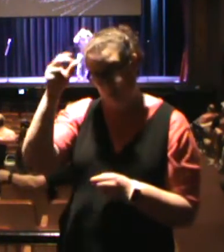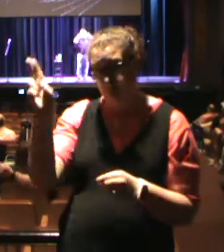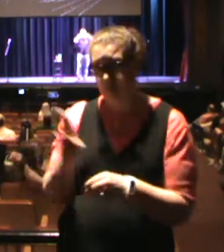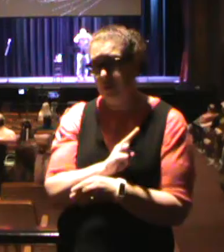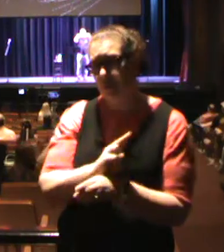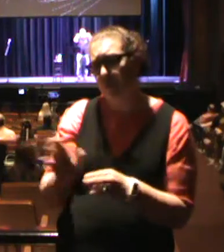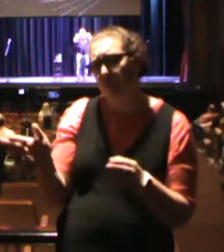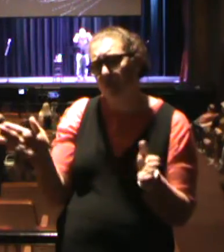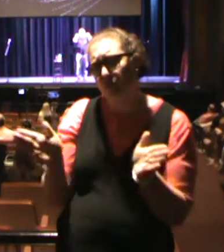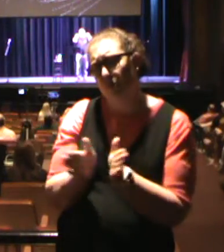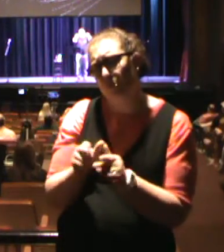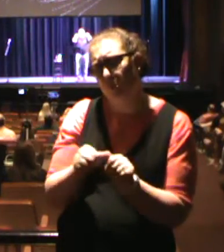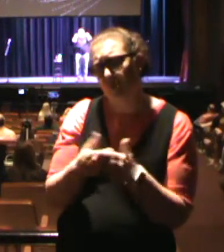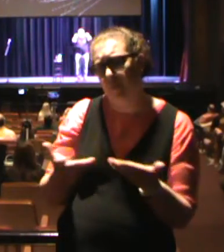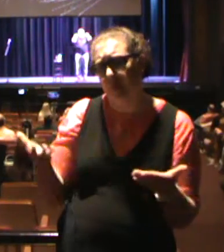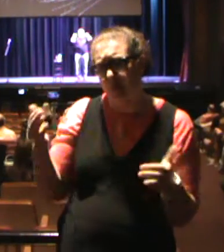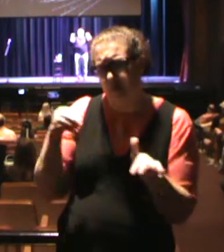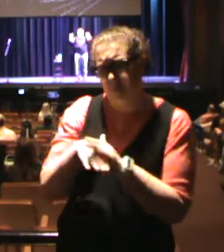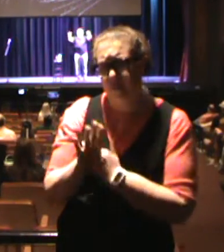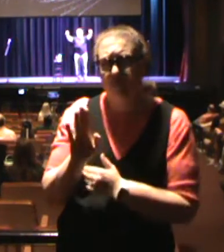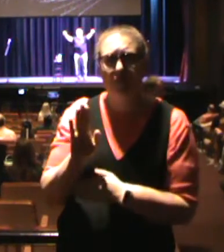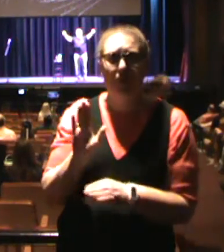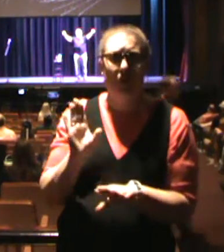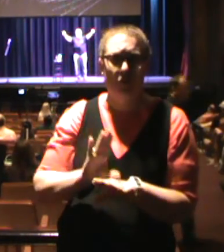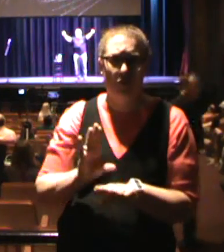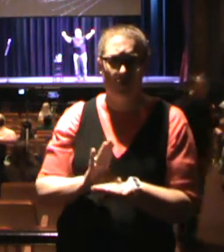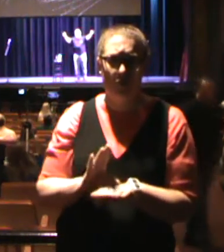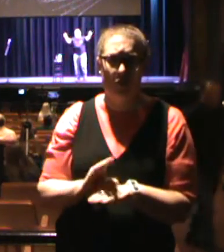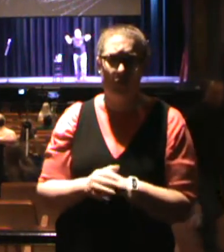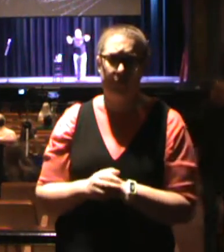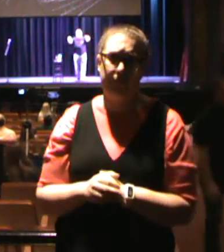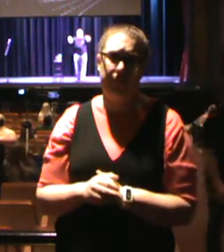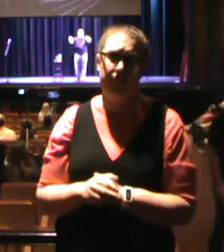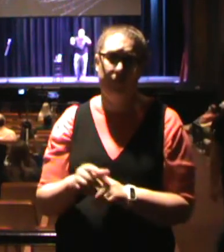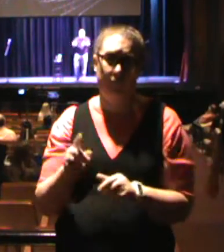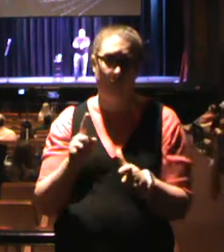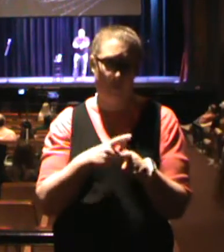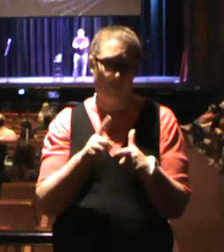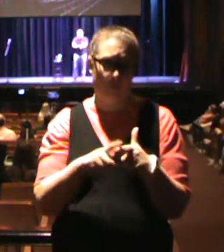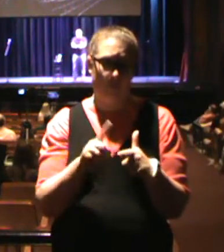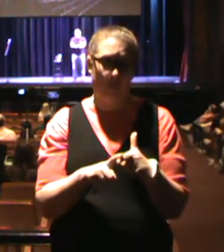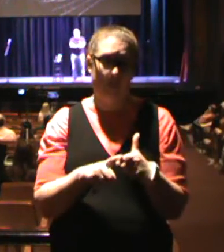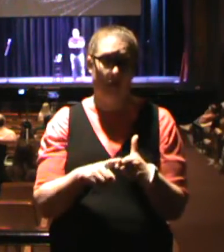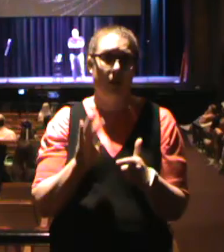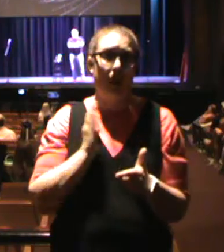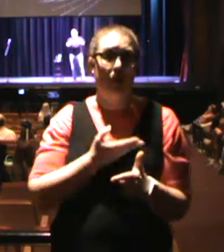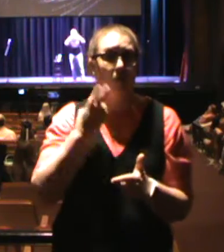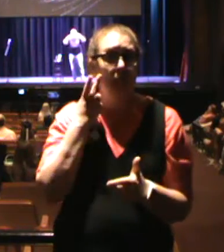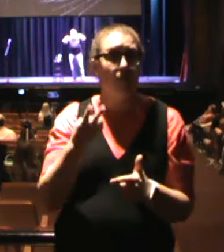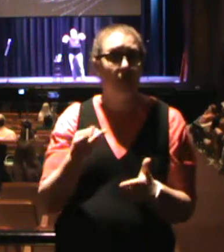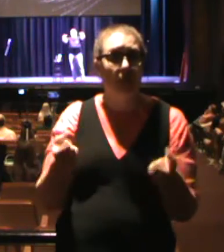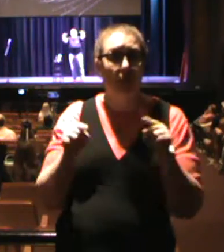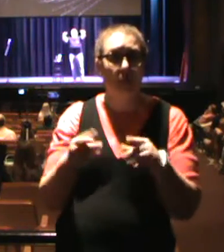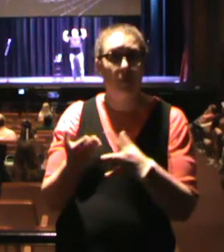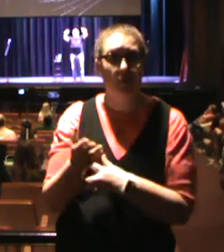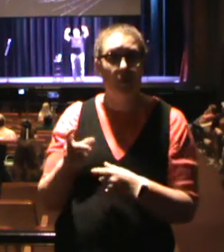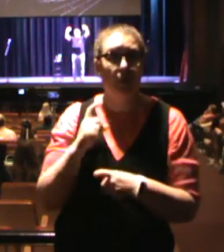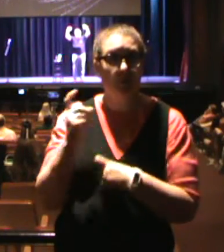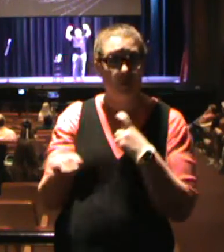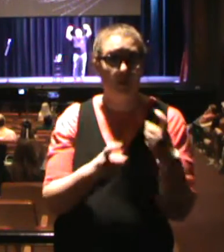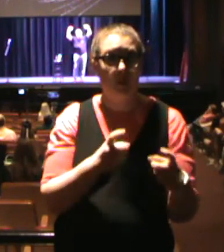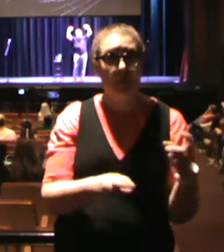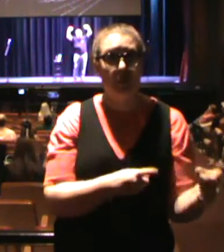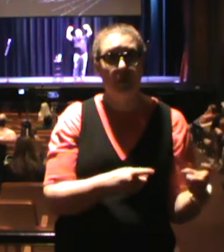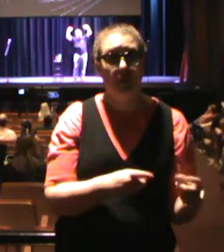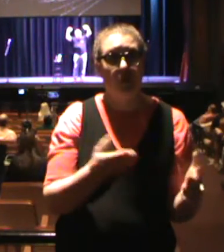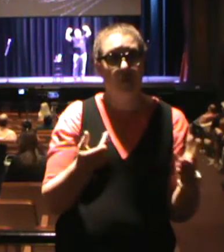to infiltrate the church. And we can do it through convictions. And then secondly, we see it happening through giving. As Nehemiah was going, verses 10